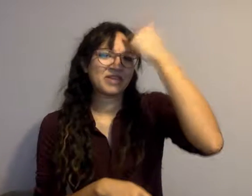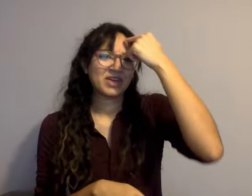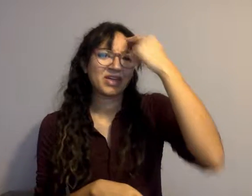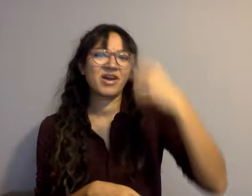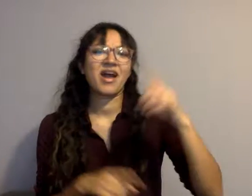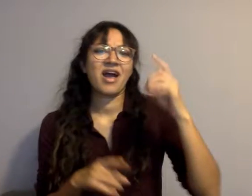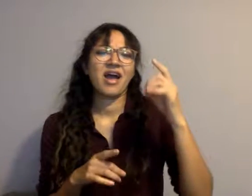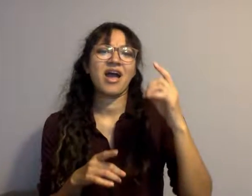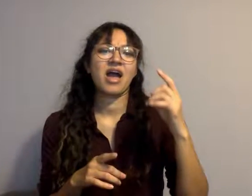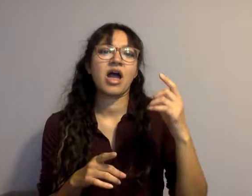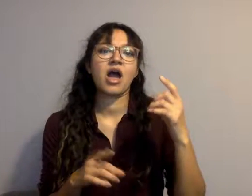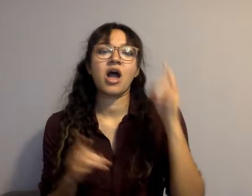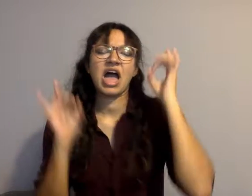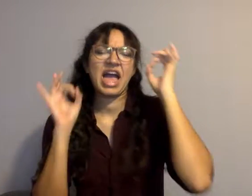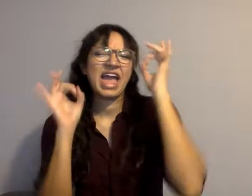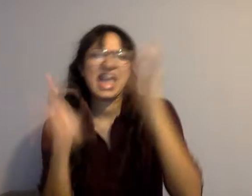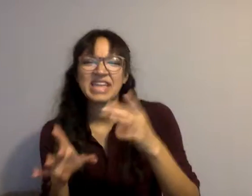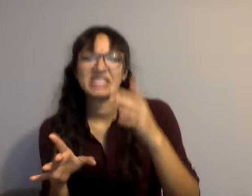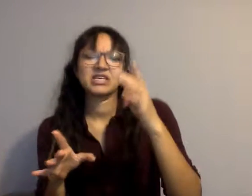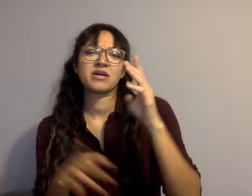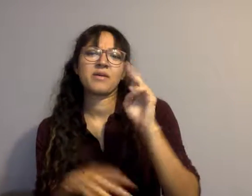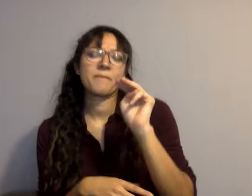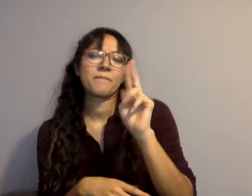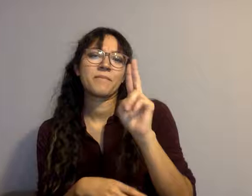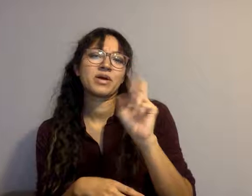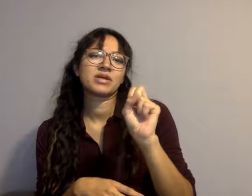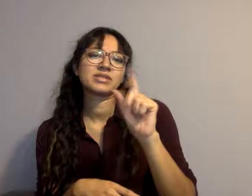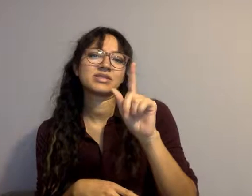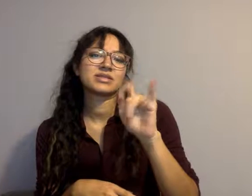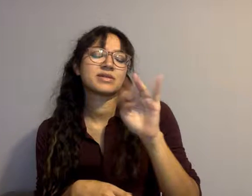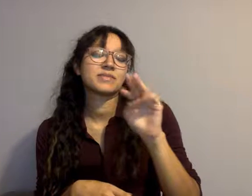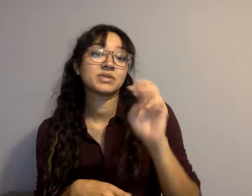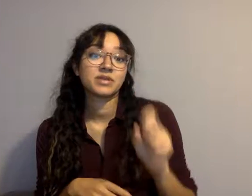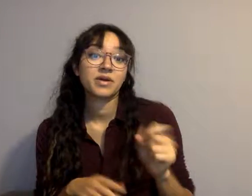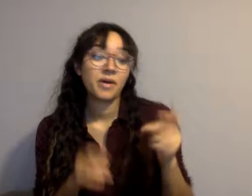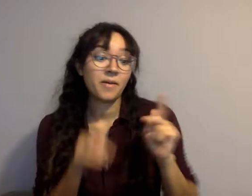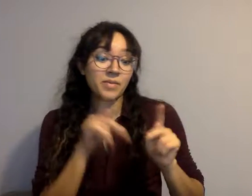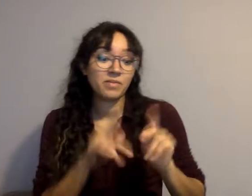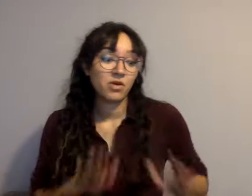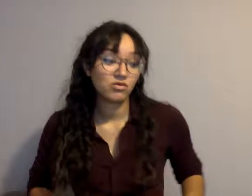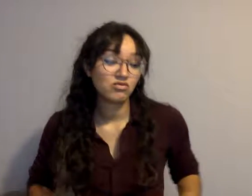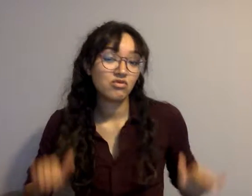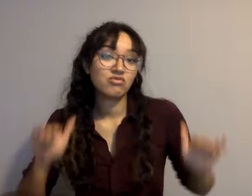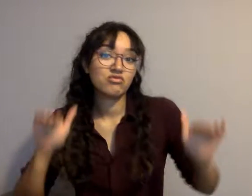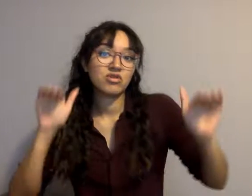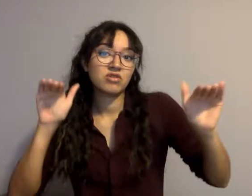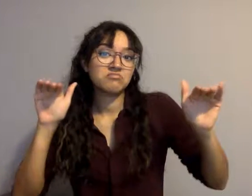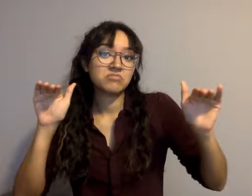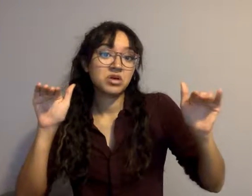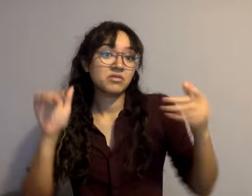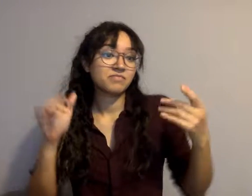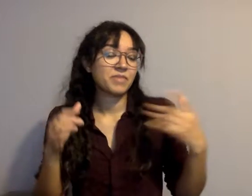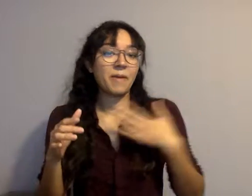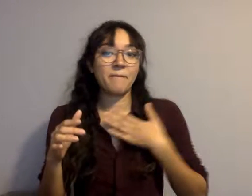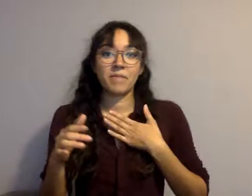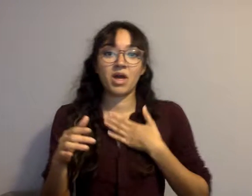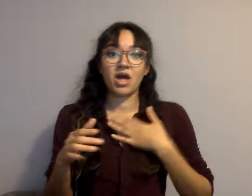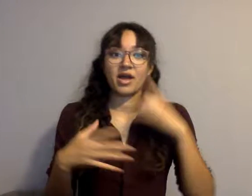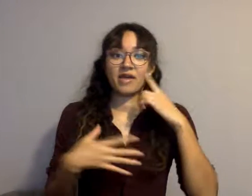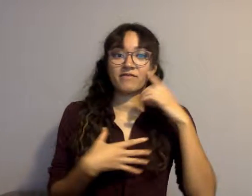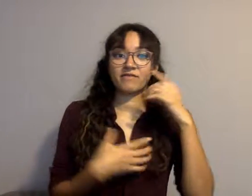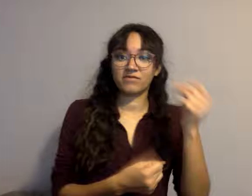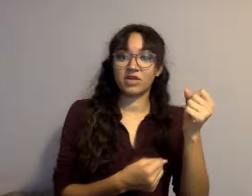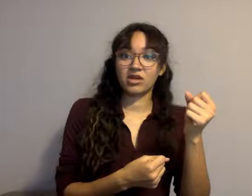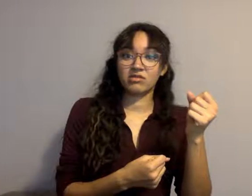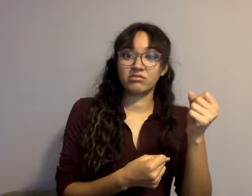slogan. The people that I grew up with had no problem with my faith. They did, however, seem very concerned that I would starve to death